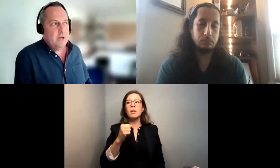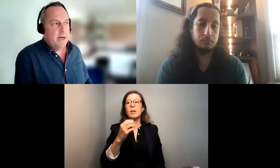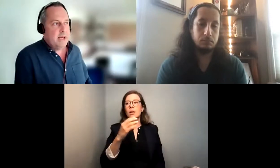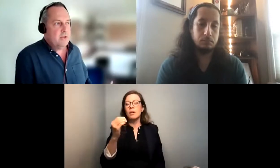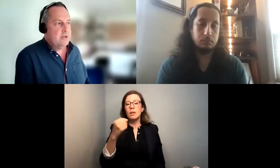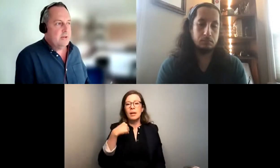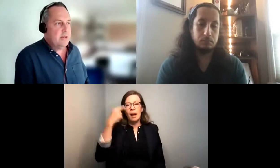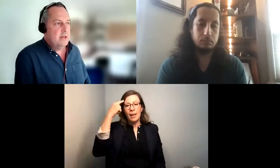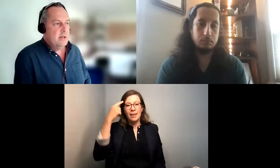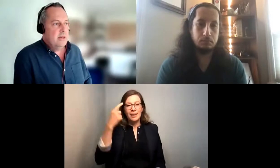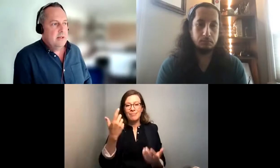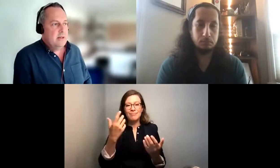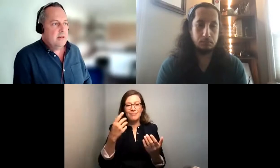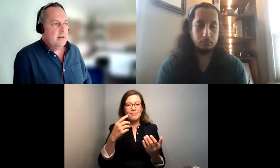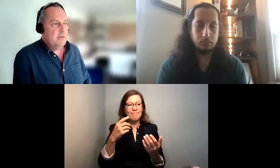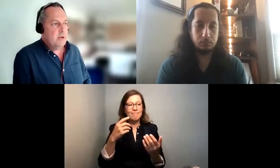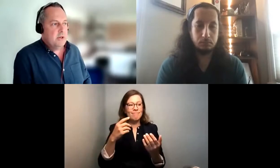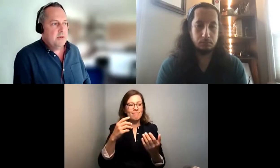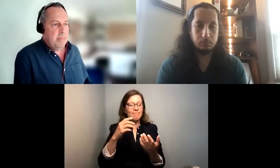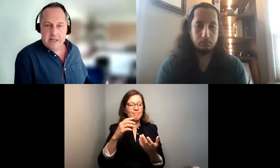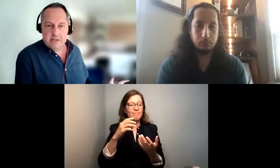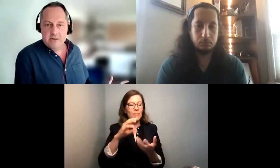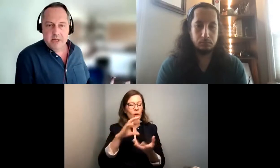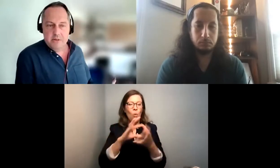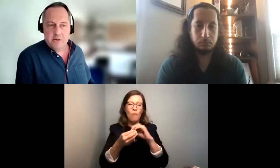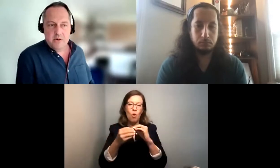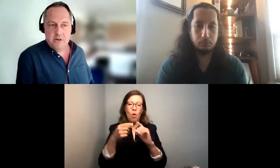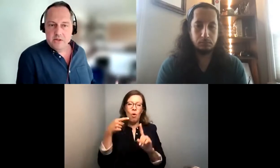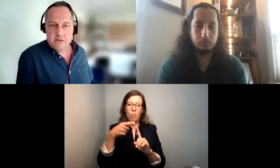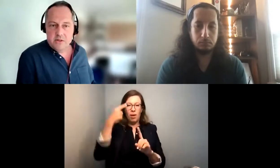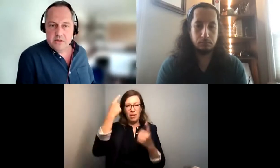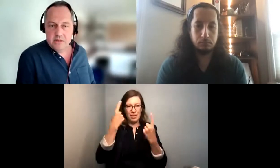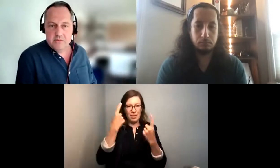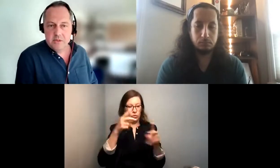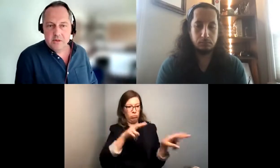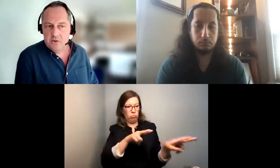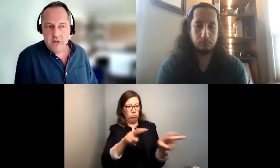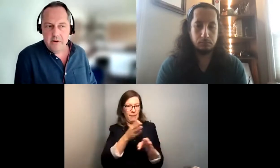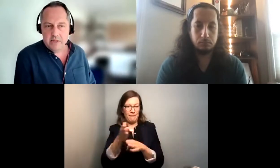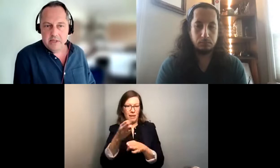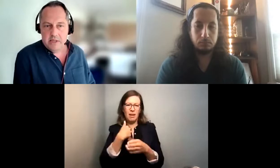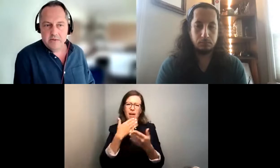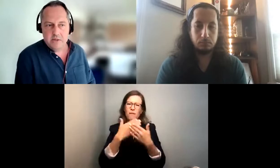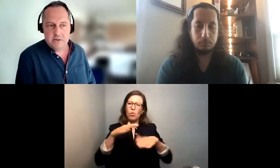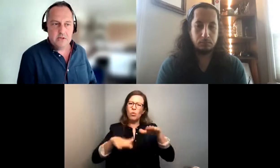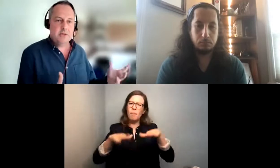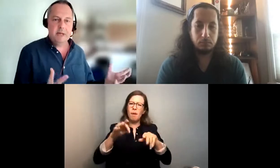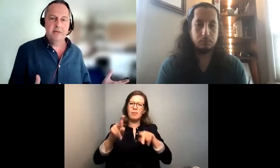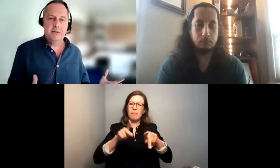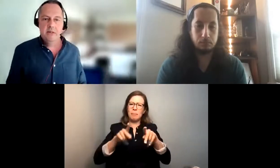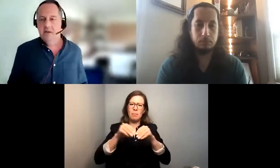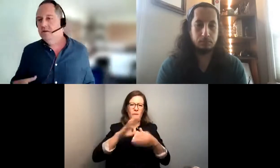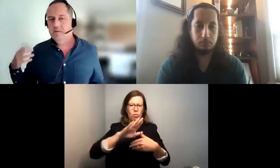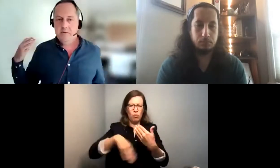about trying to make sure that we've got a good balance of people across across all areas, isn't it? So it's not just